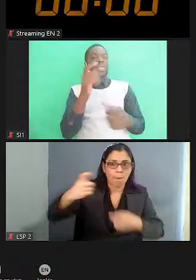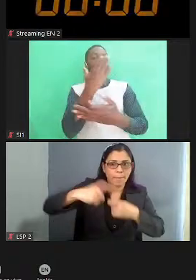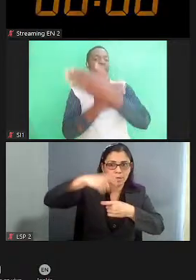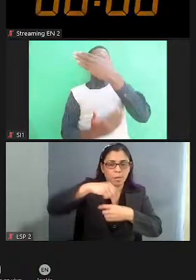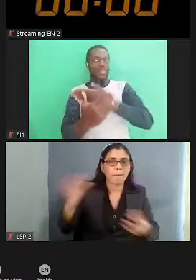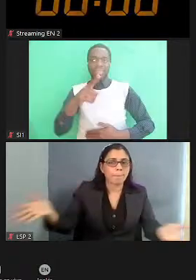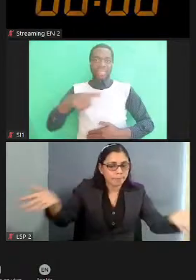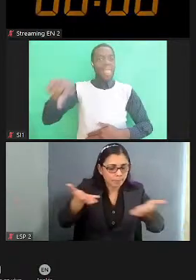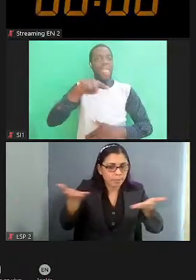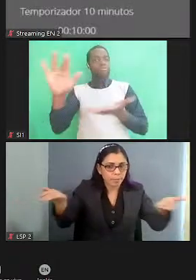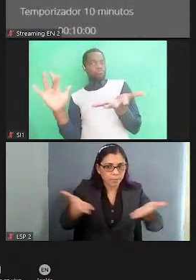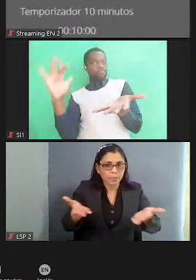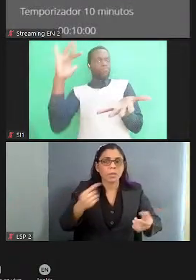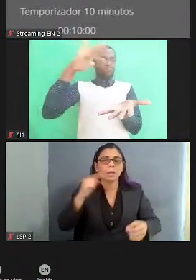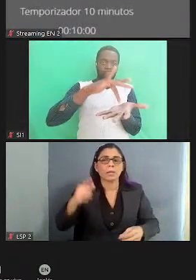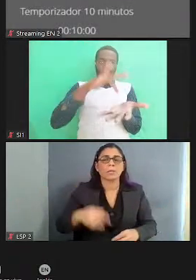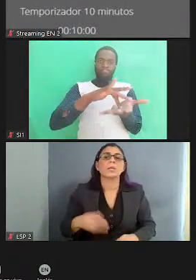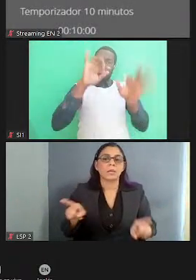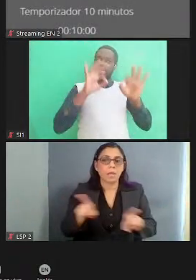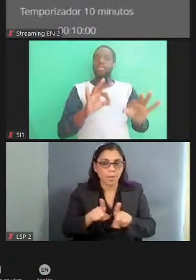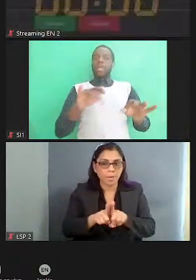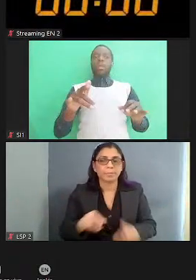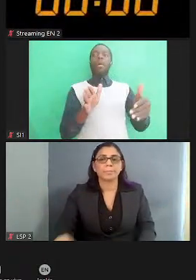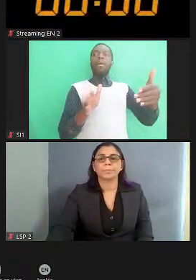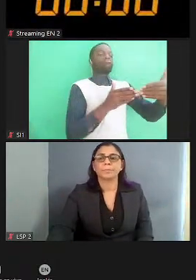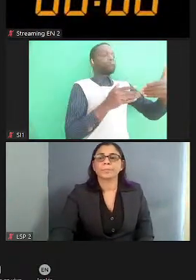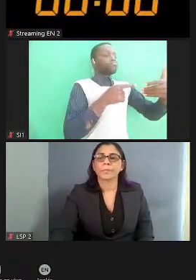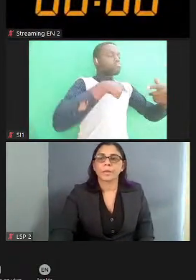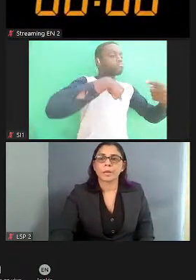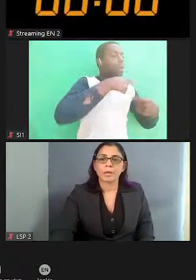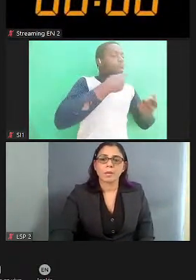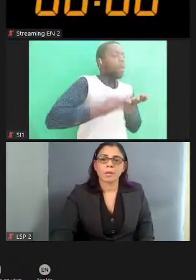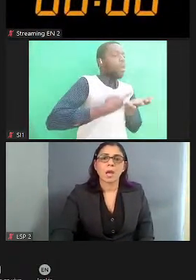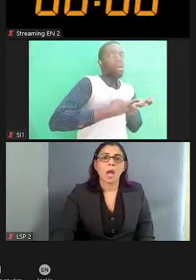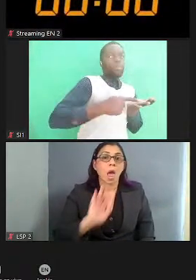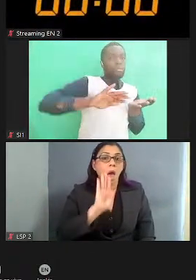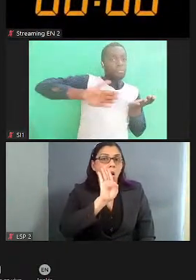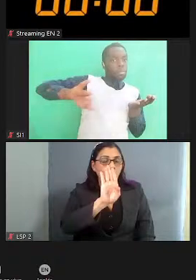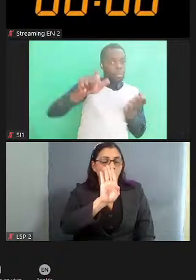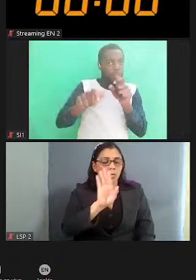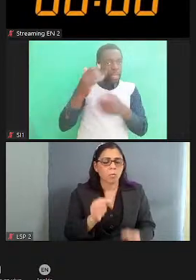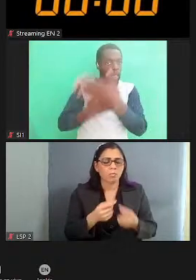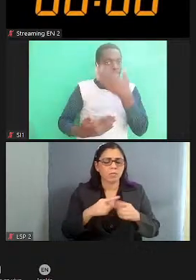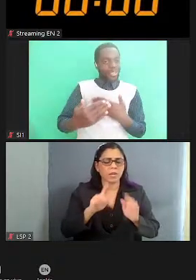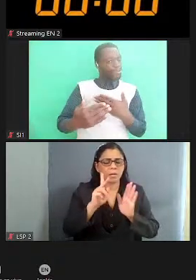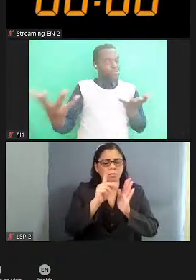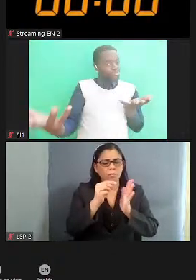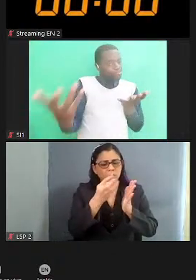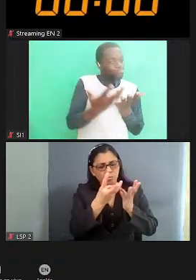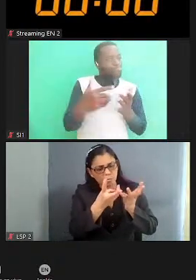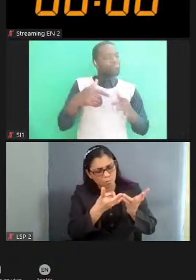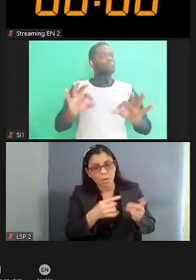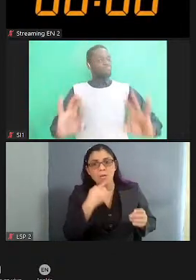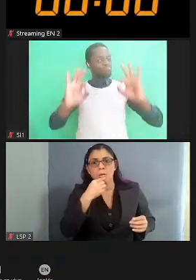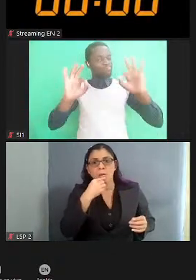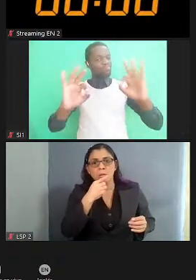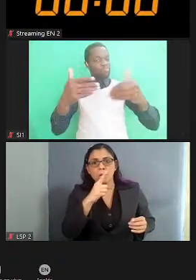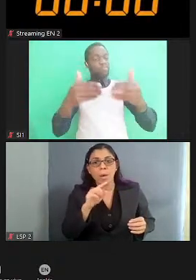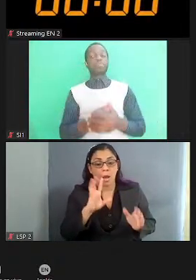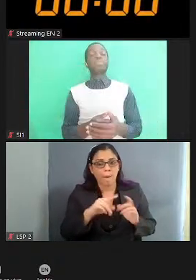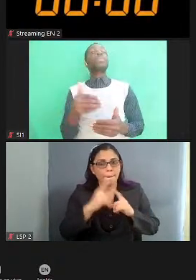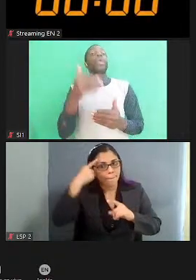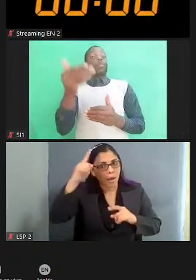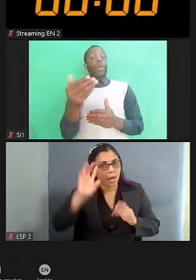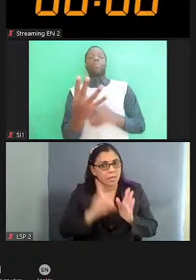participation of persons with disabilities in this process four greatest stages were set for